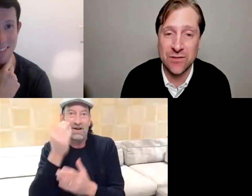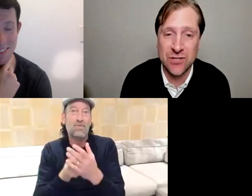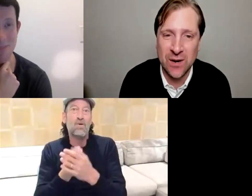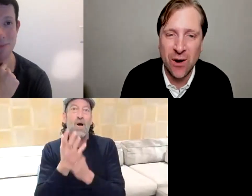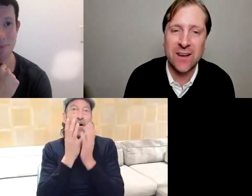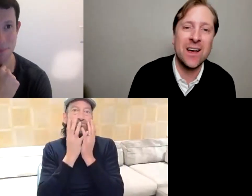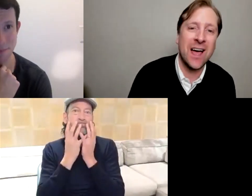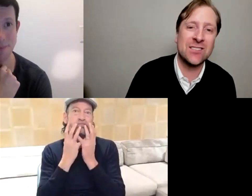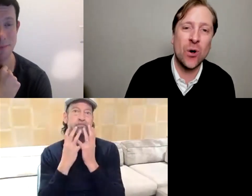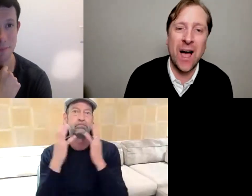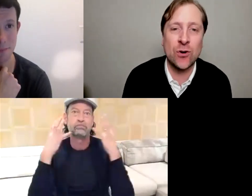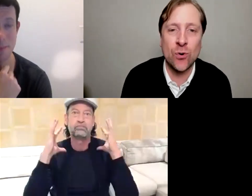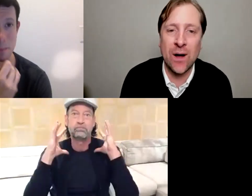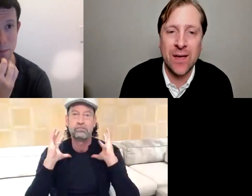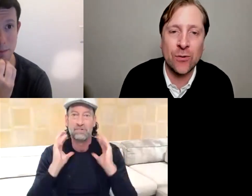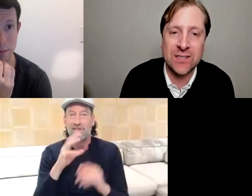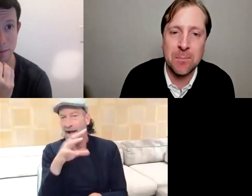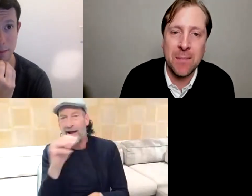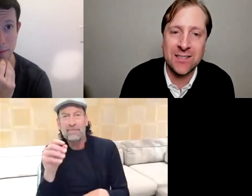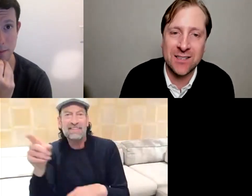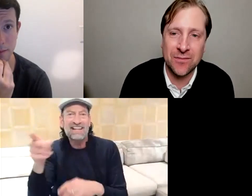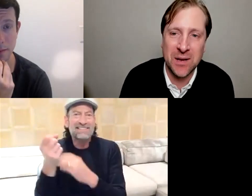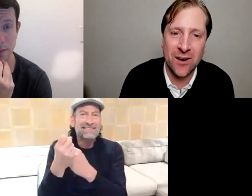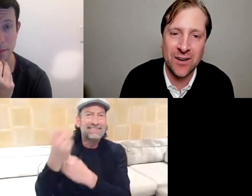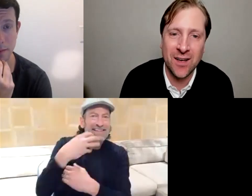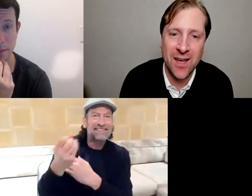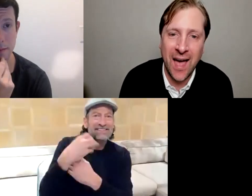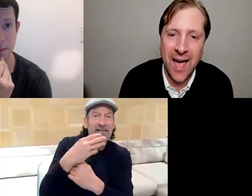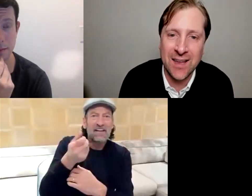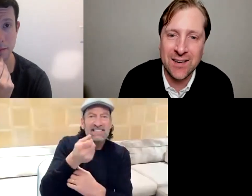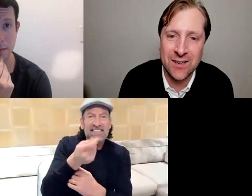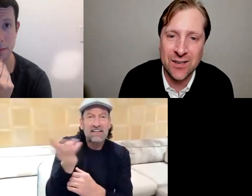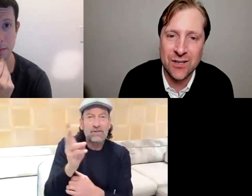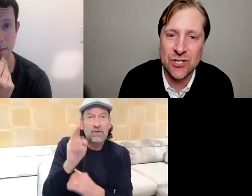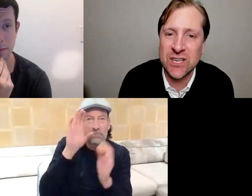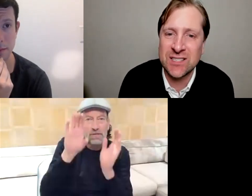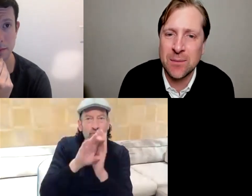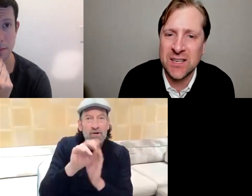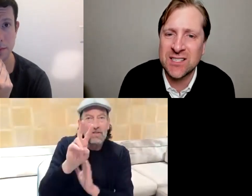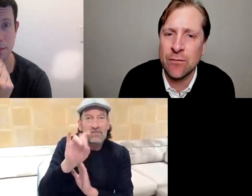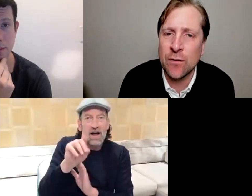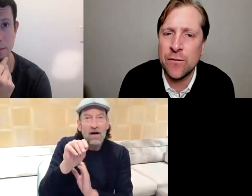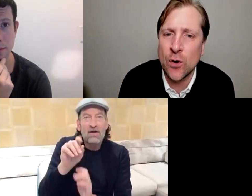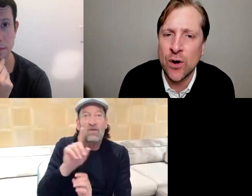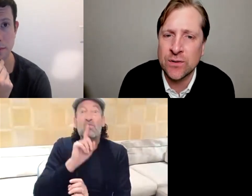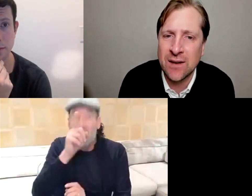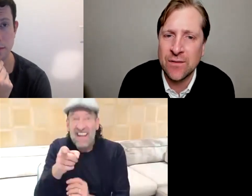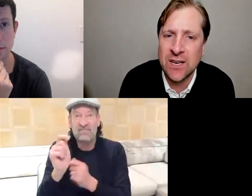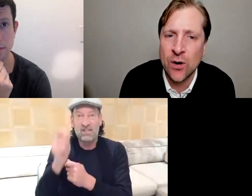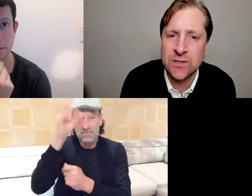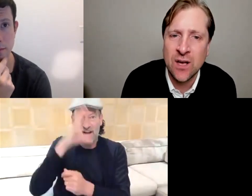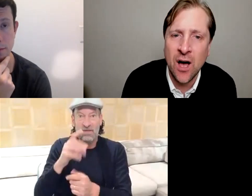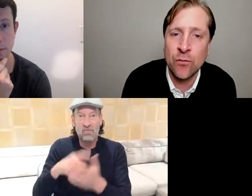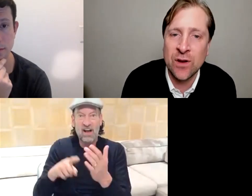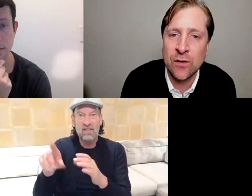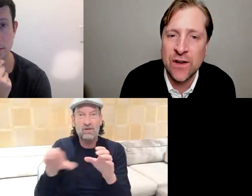first day of shooting, right? And so I grew out this massive beard, and she sent me several photos and